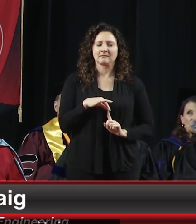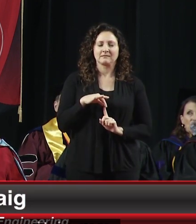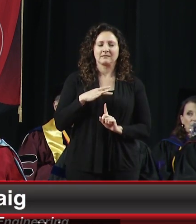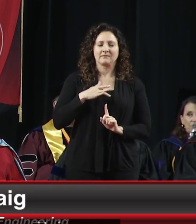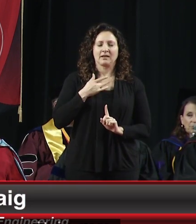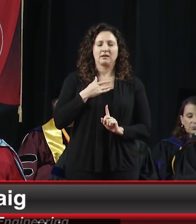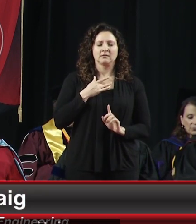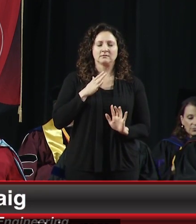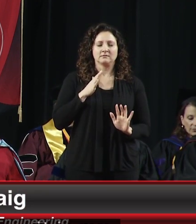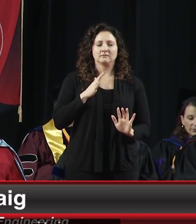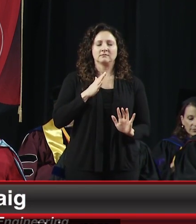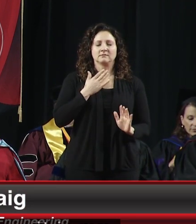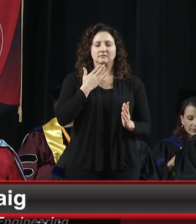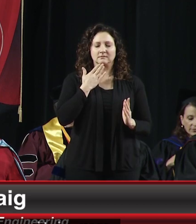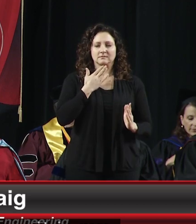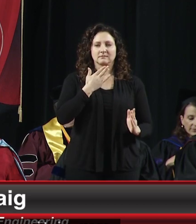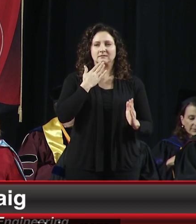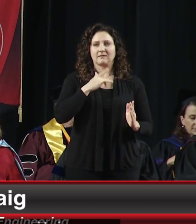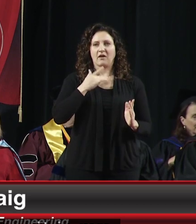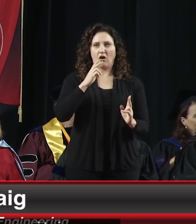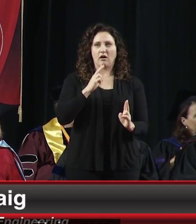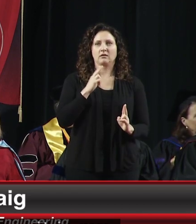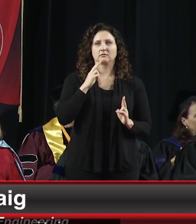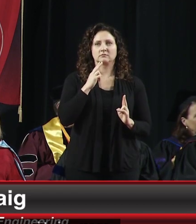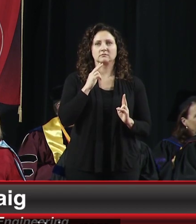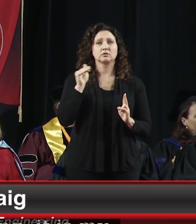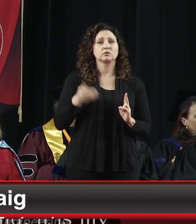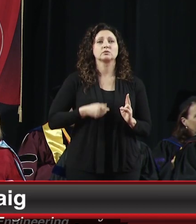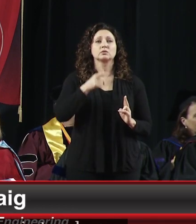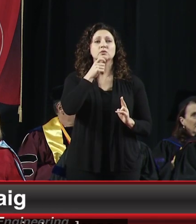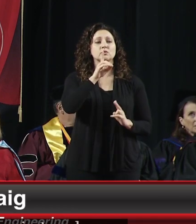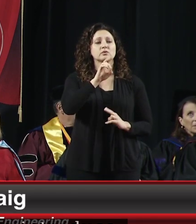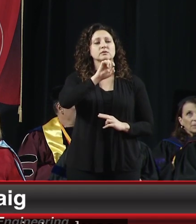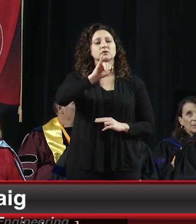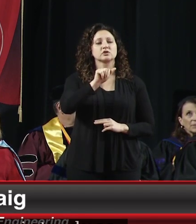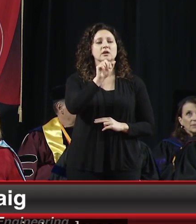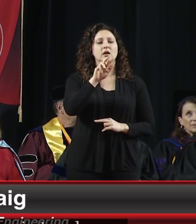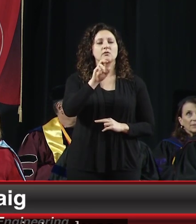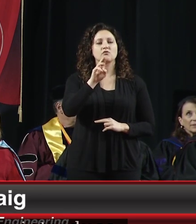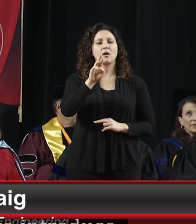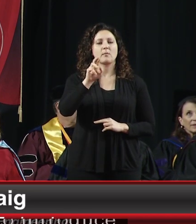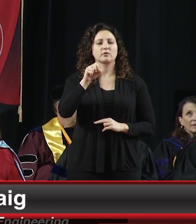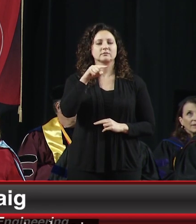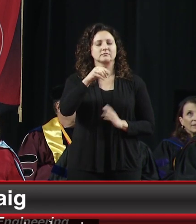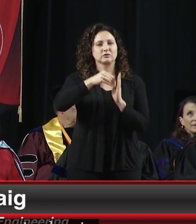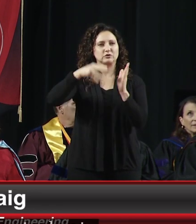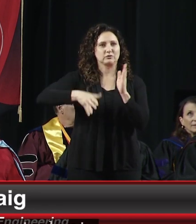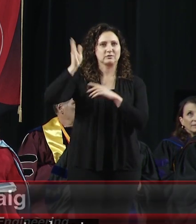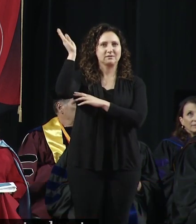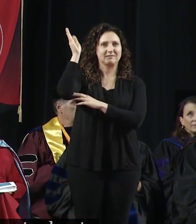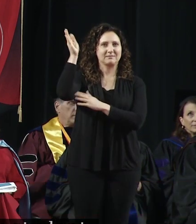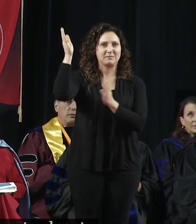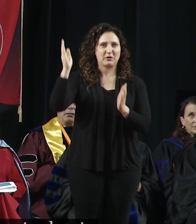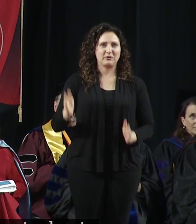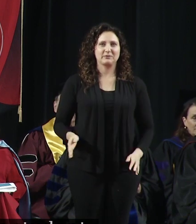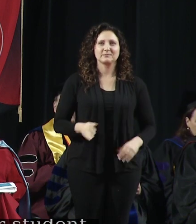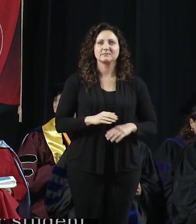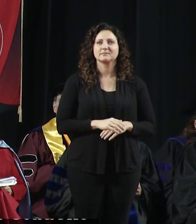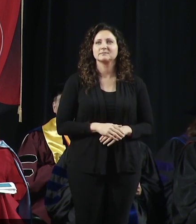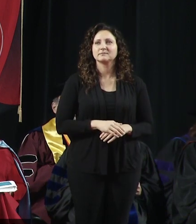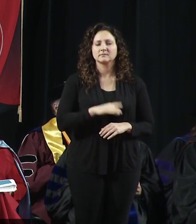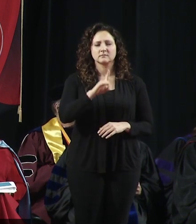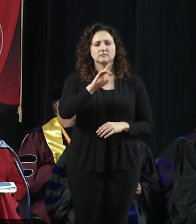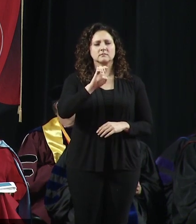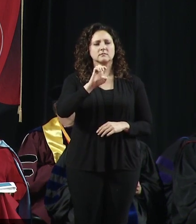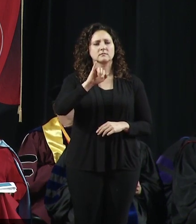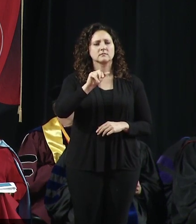pleasure and honor to introduce Ms. Deja Roberts, our student speaker this afternoon. Deja grew